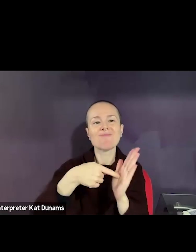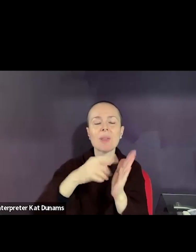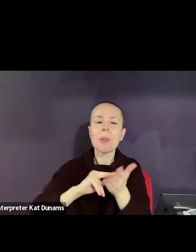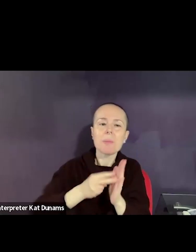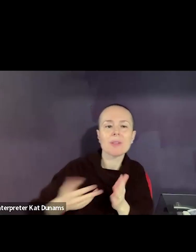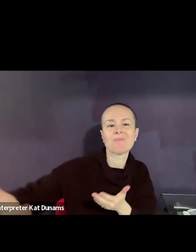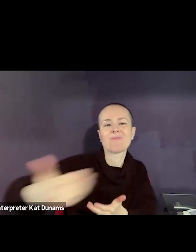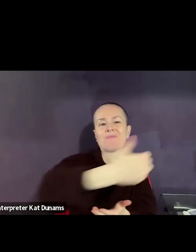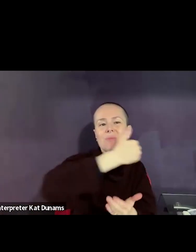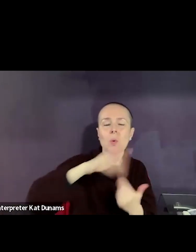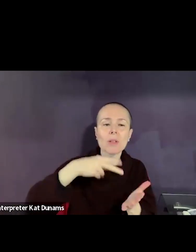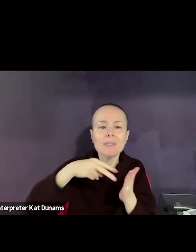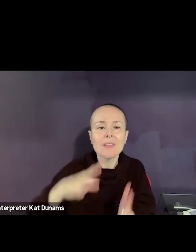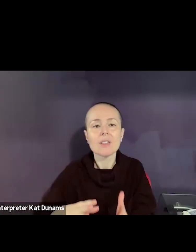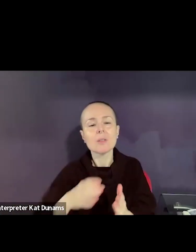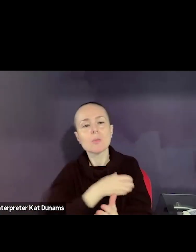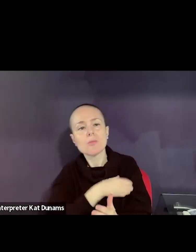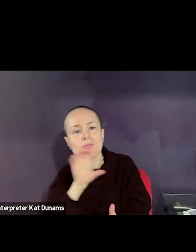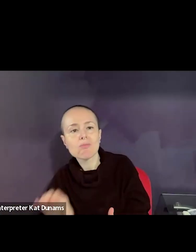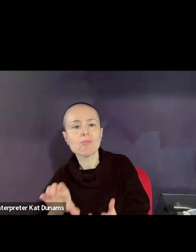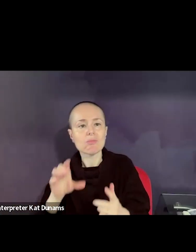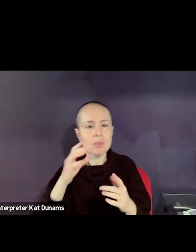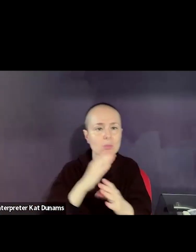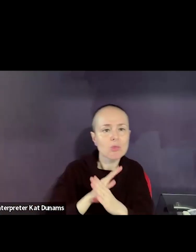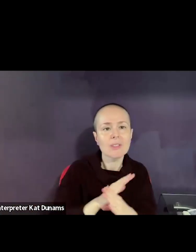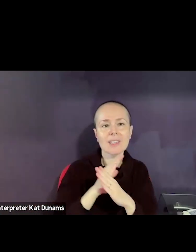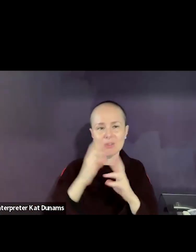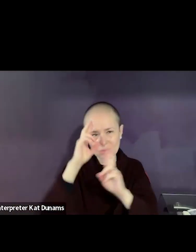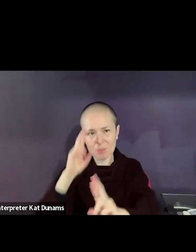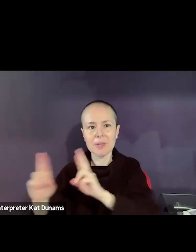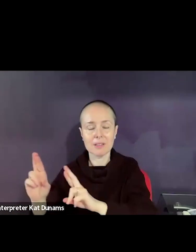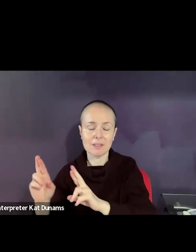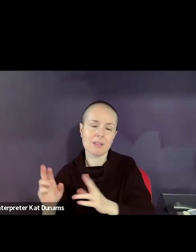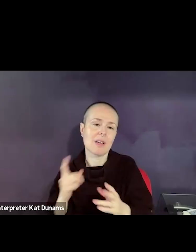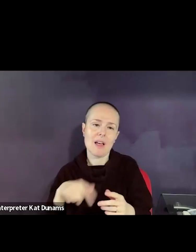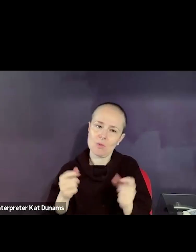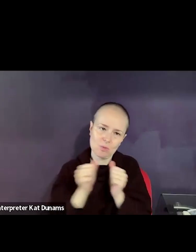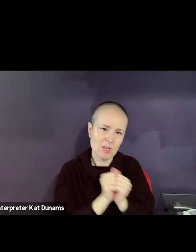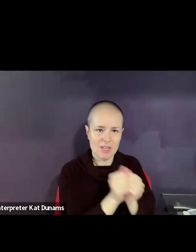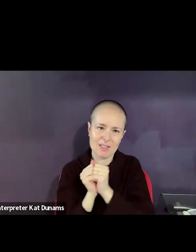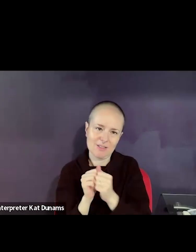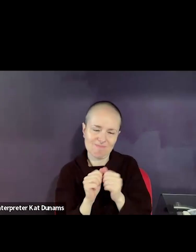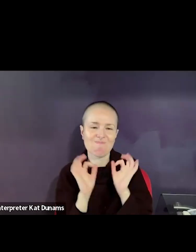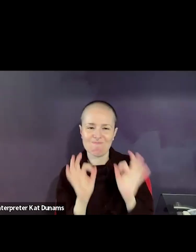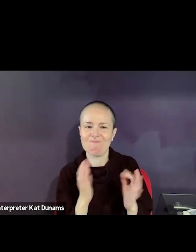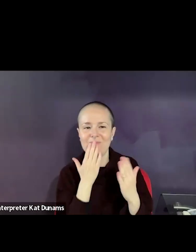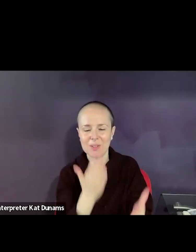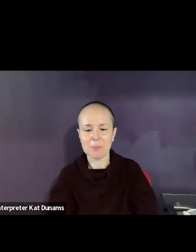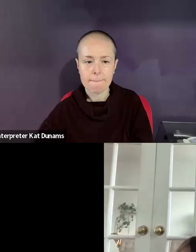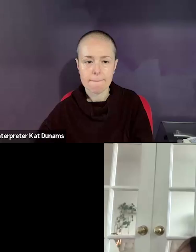is protected, respected, and empowered. It's time to get free, y'all, but we have to do it together. Thank you.